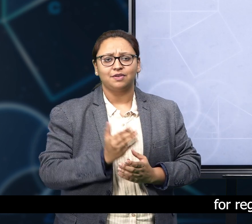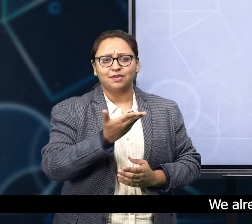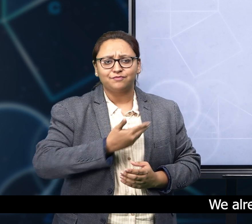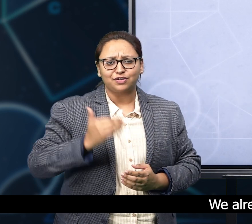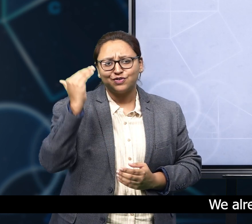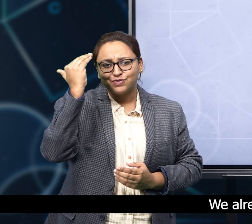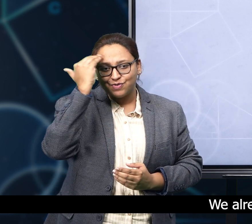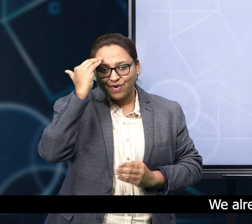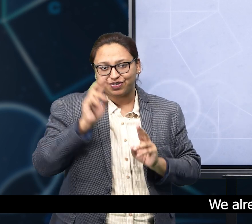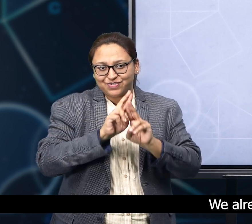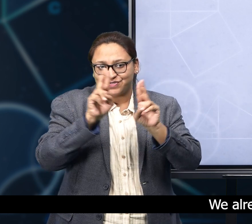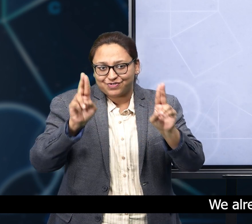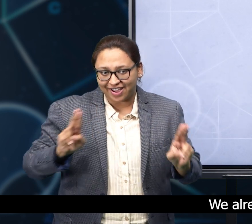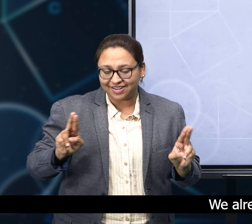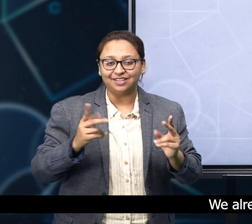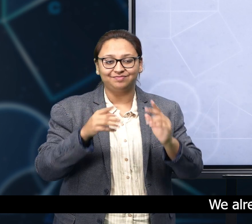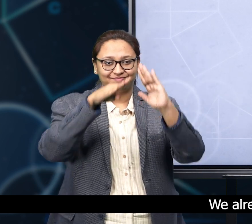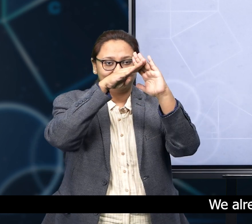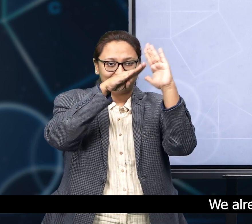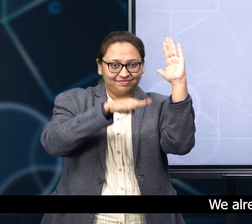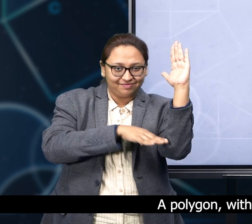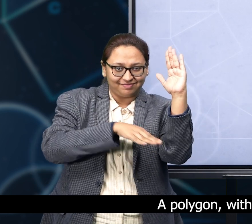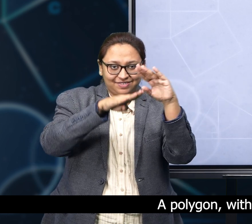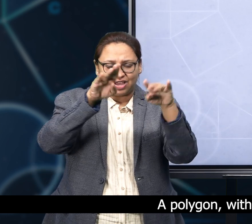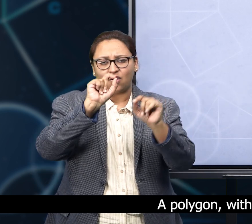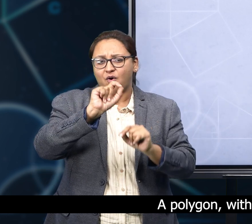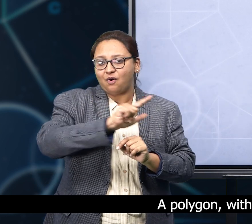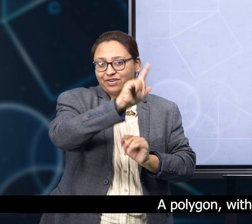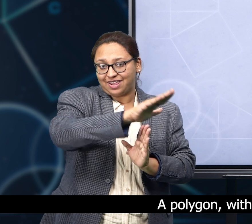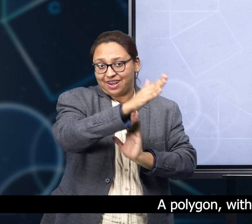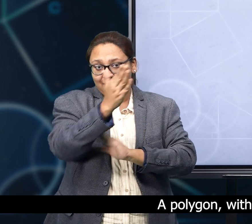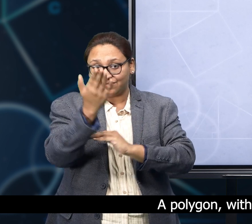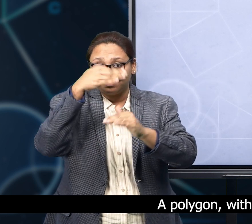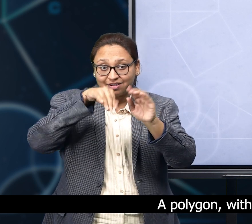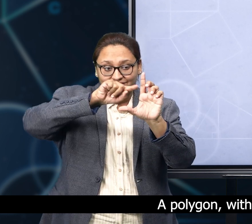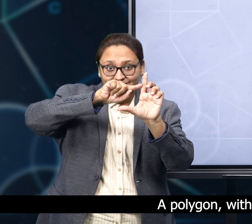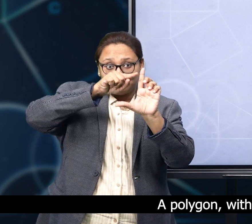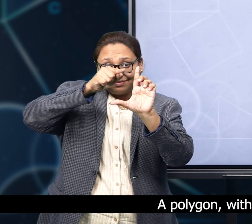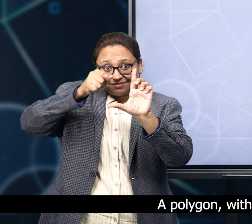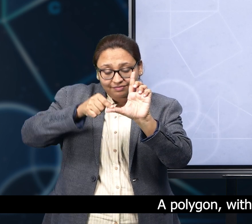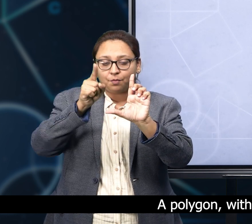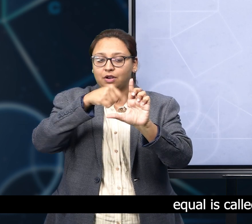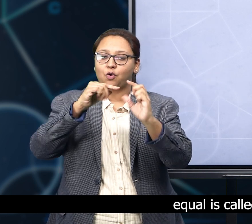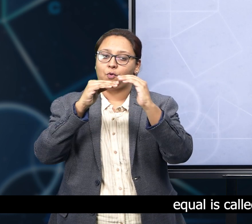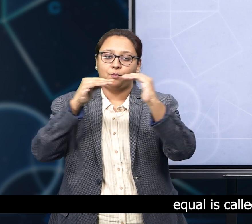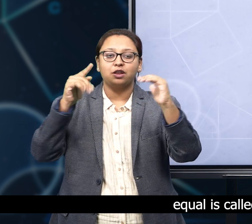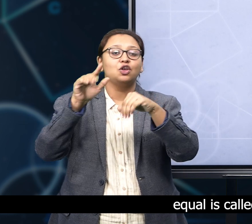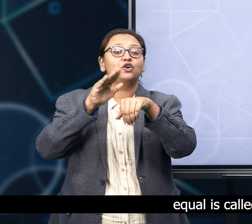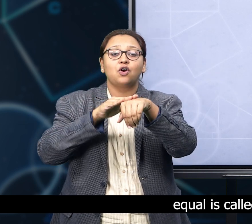We already knew that a polygon with all sides and all angles equal is called